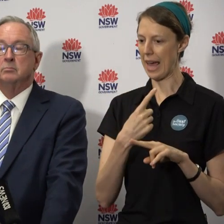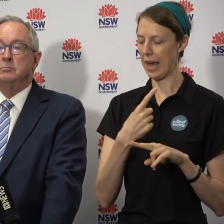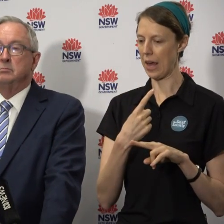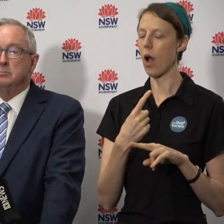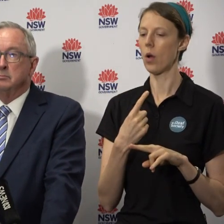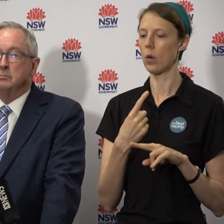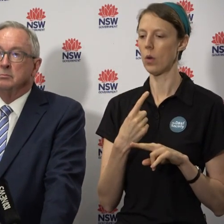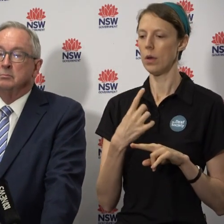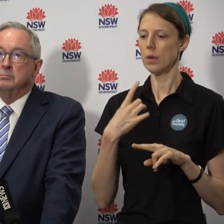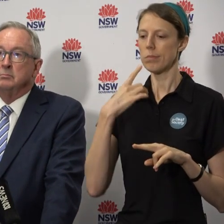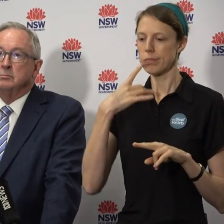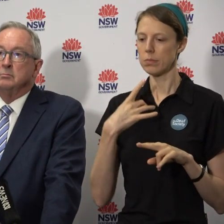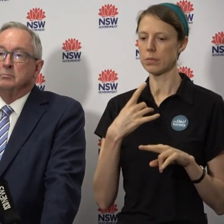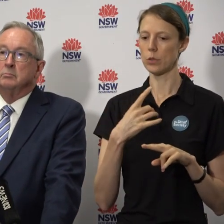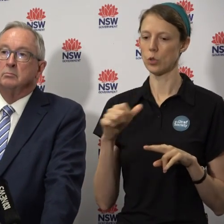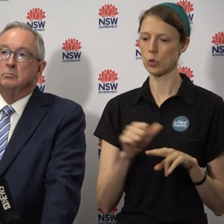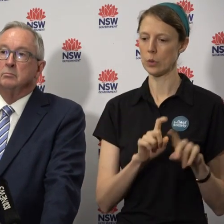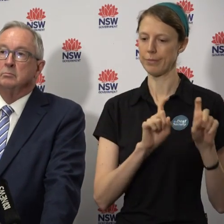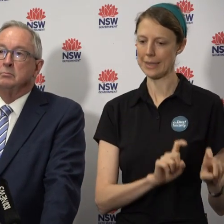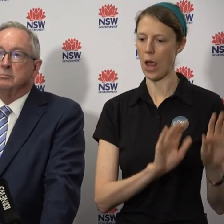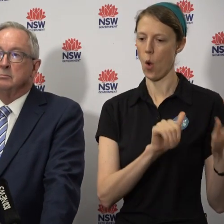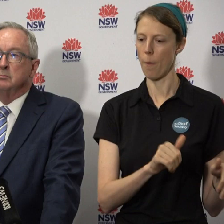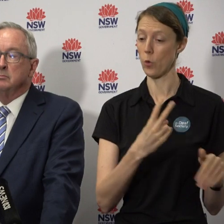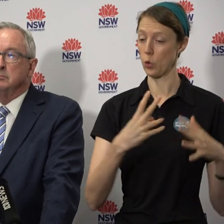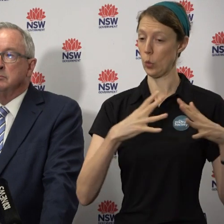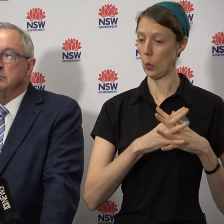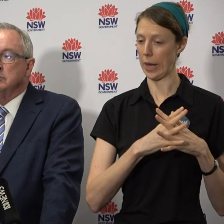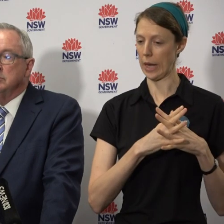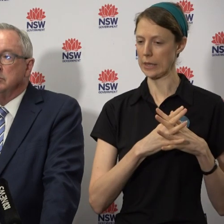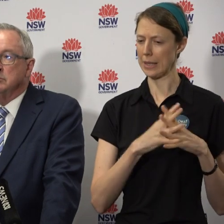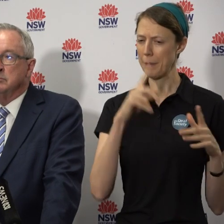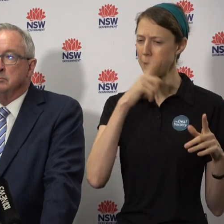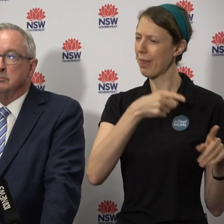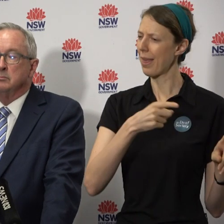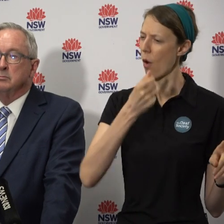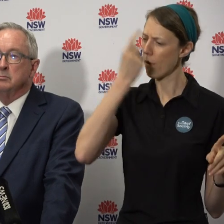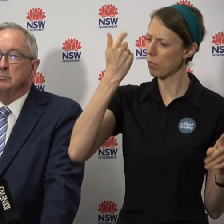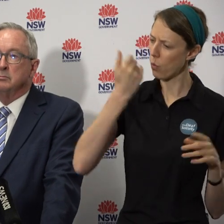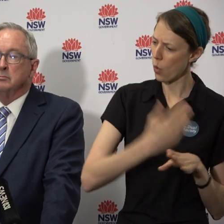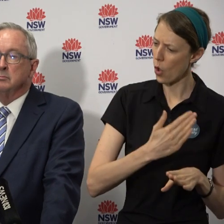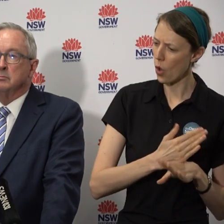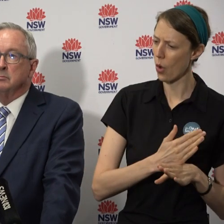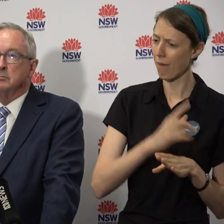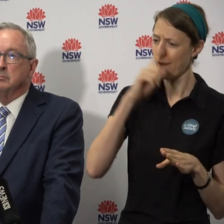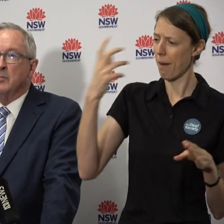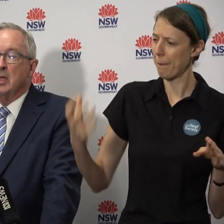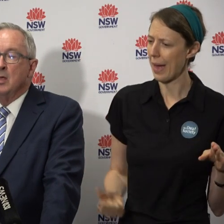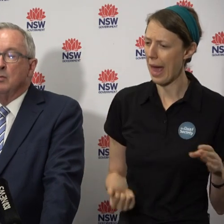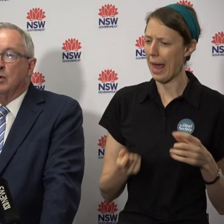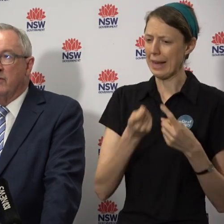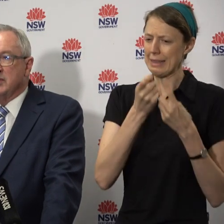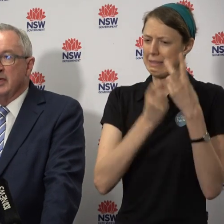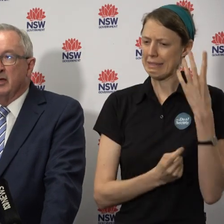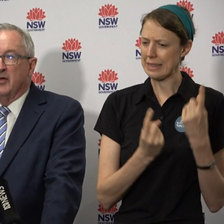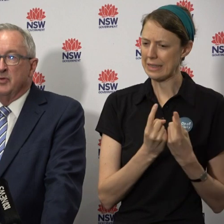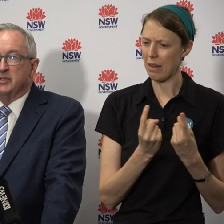weeks. What kind of support can you offer them, and what would you say to people who are worried they can't get paid for 2 weeks?